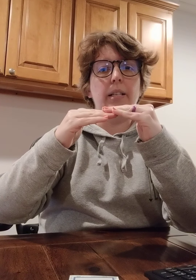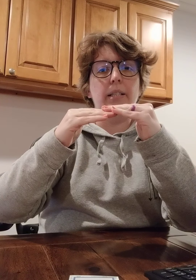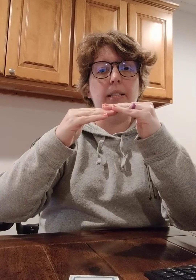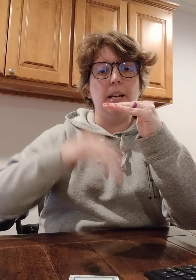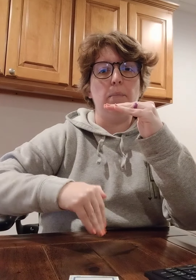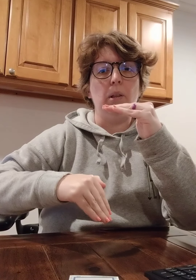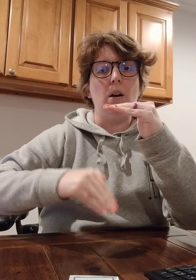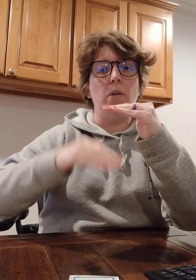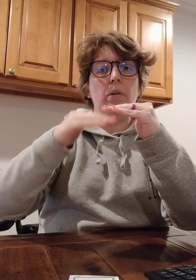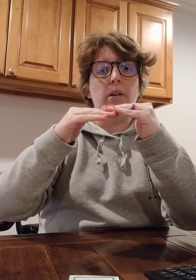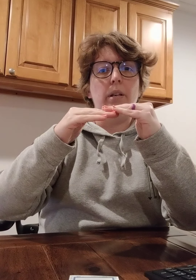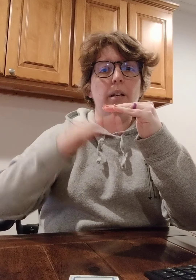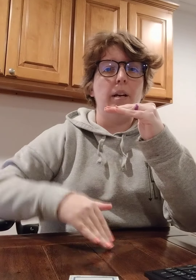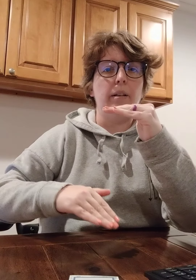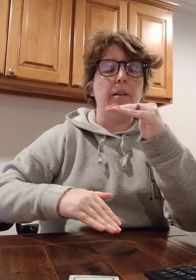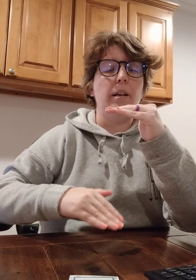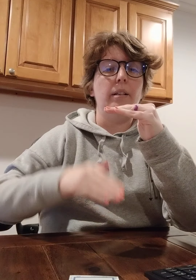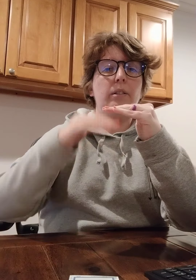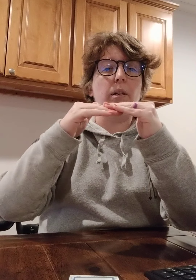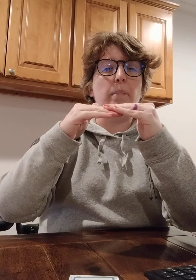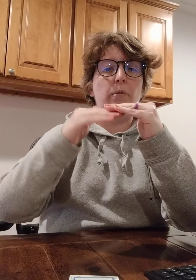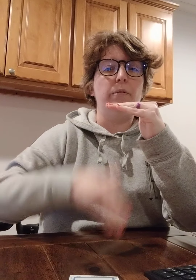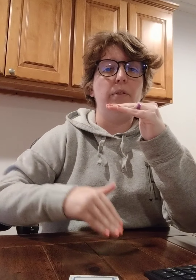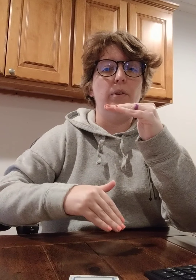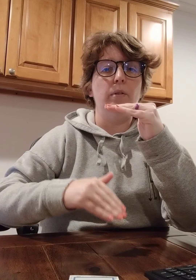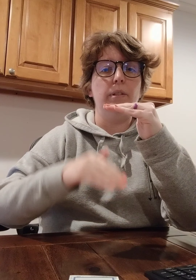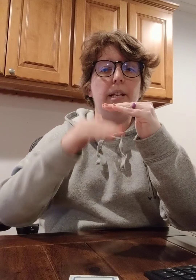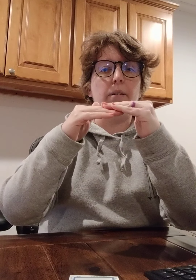is down below and it is going to move down.